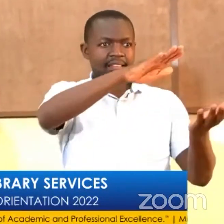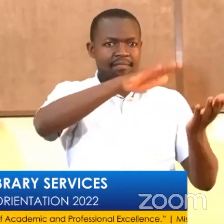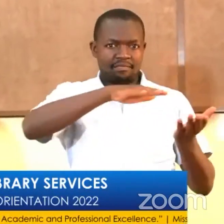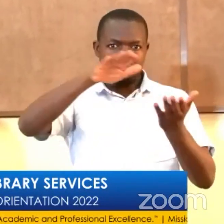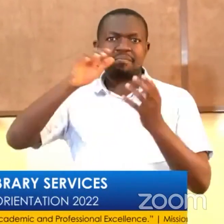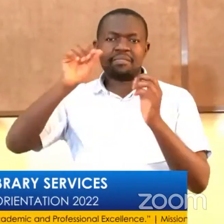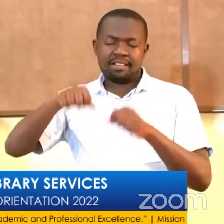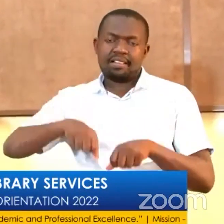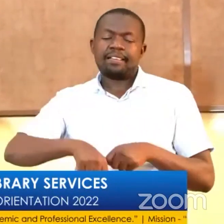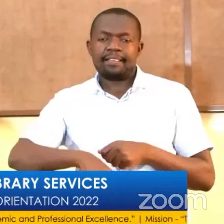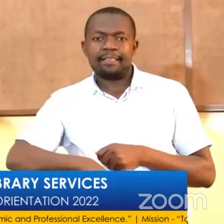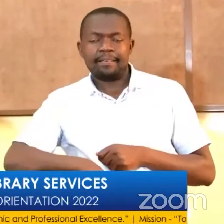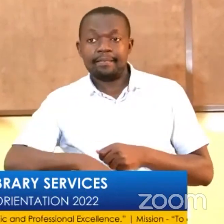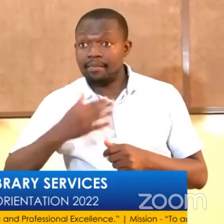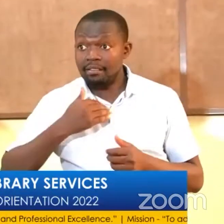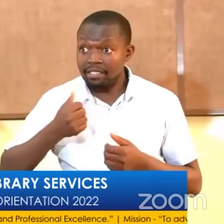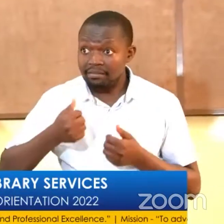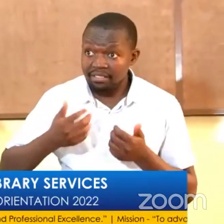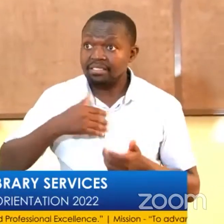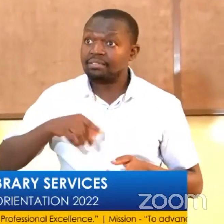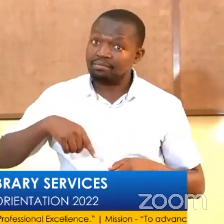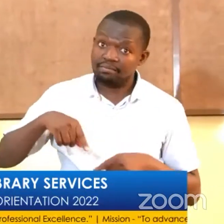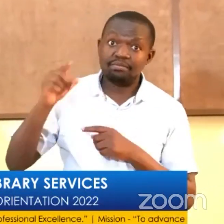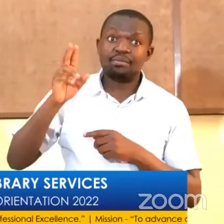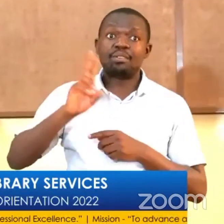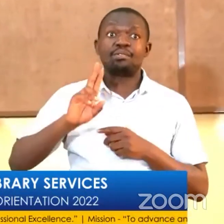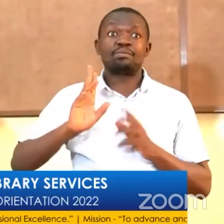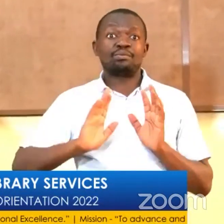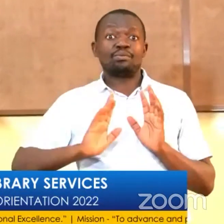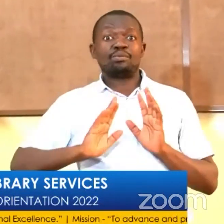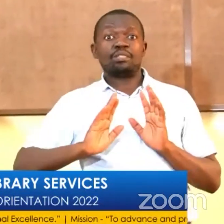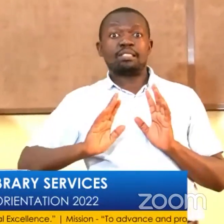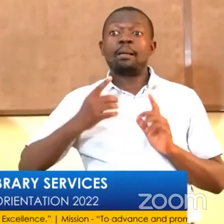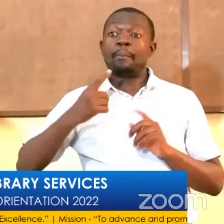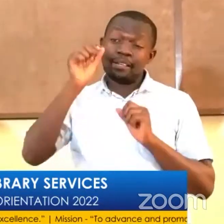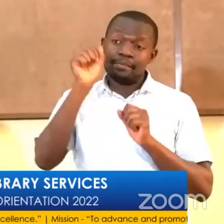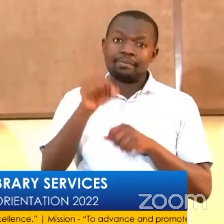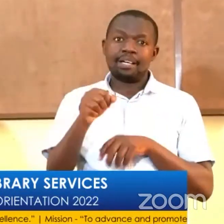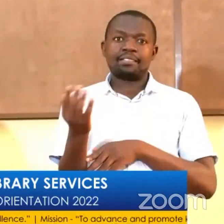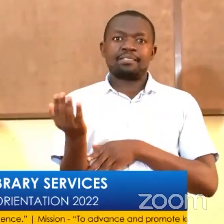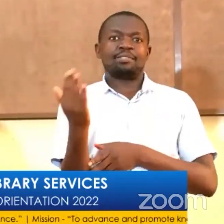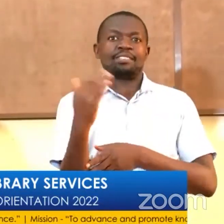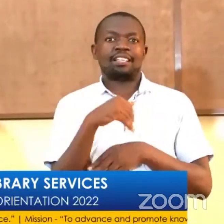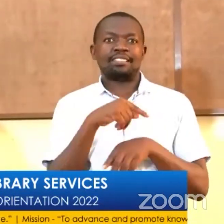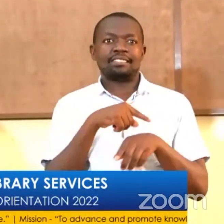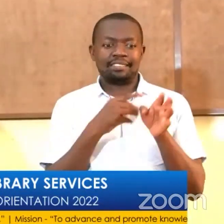want and go and keep it, except you should return it on time.